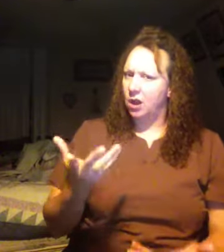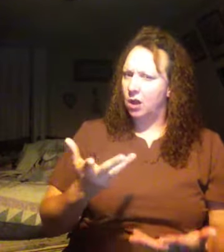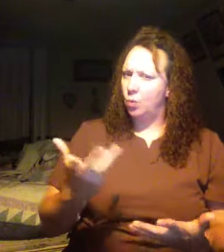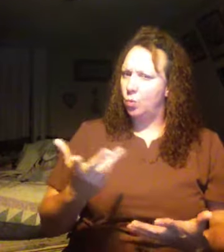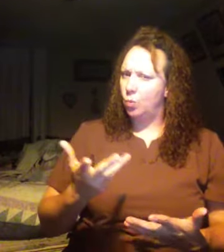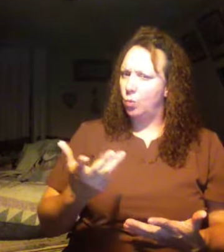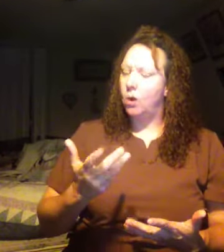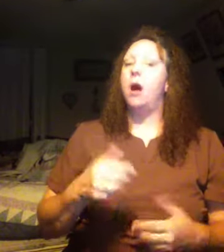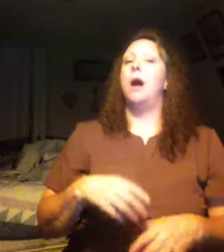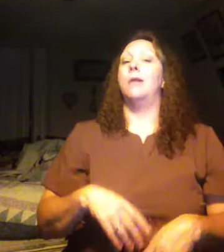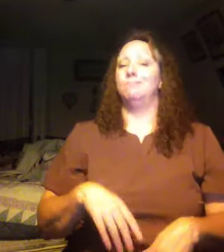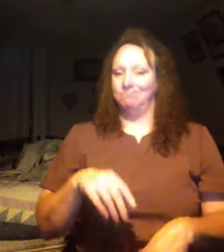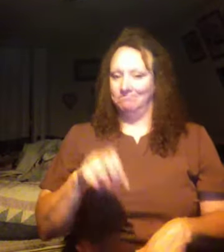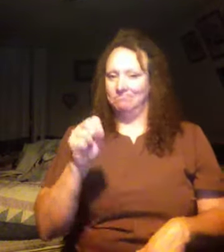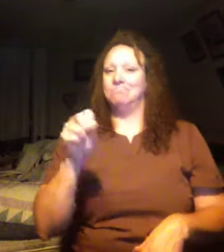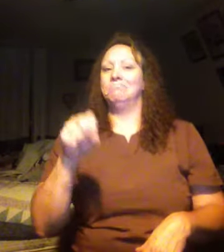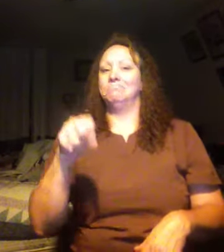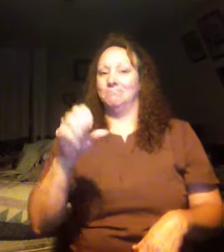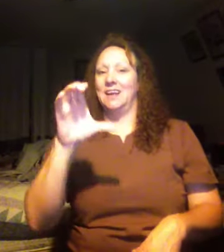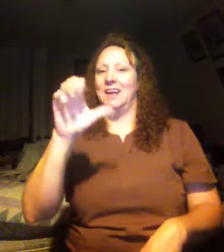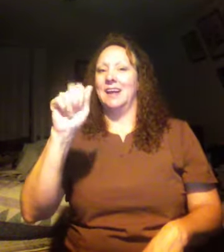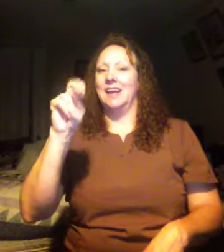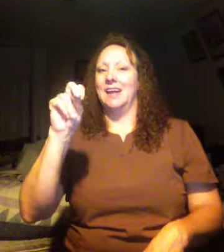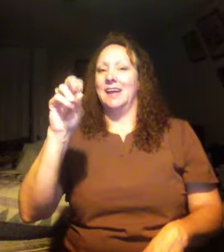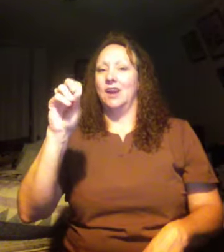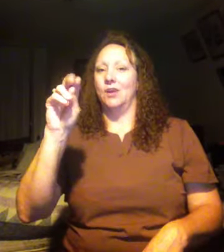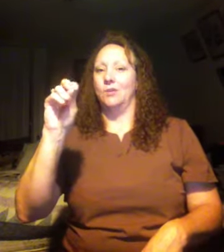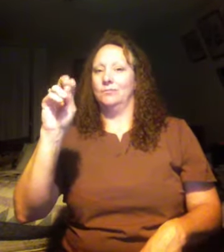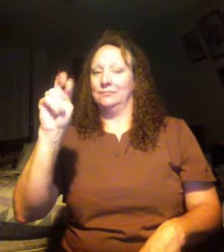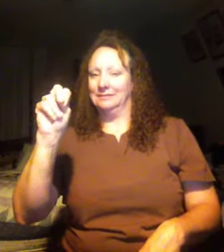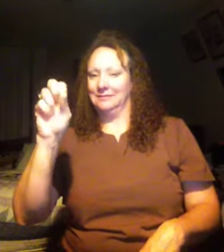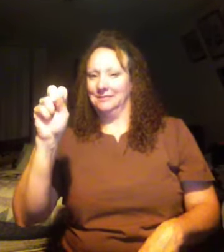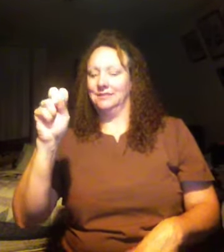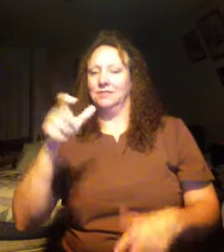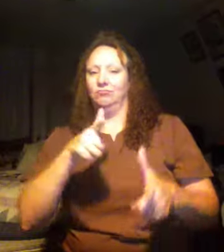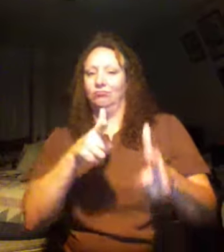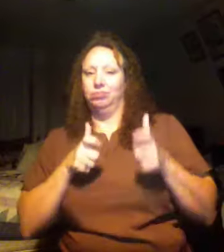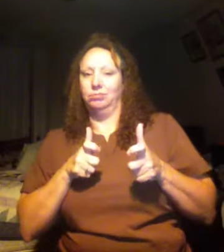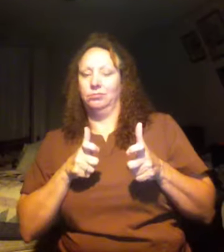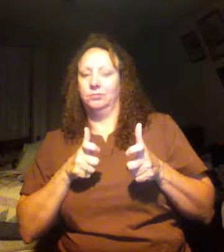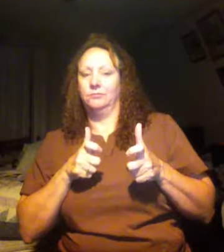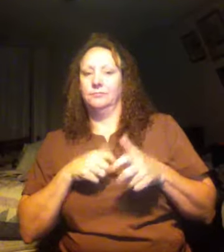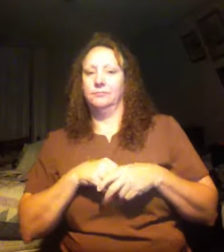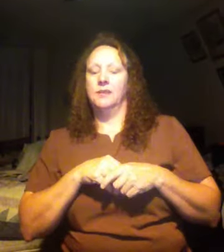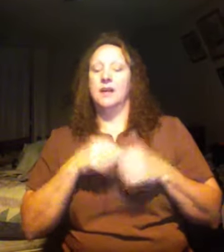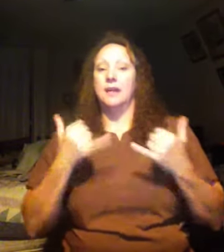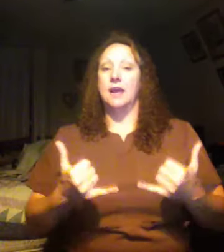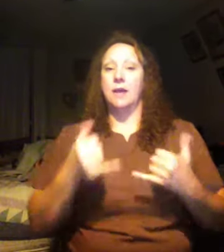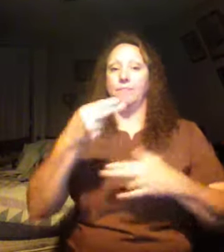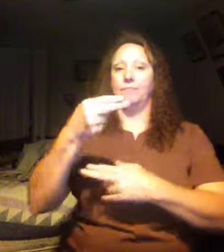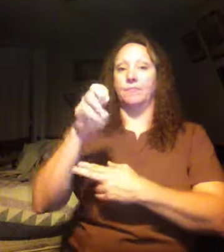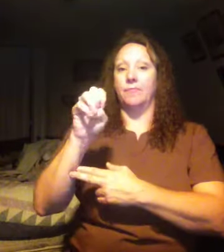The cannon. So here's where Henry Knox comes in. Henry Knox was someone who worked with Washington, and Washington